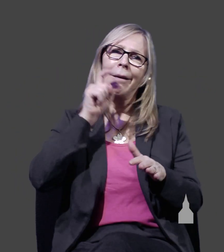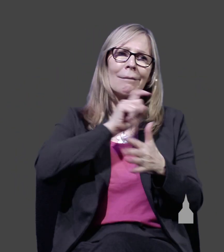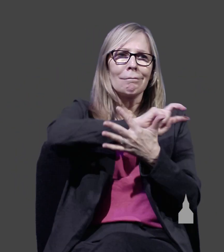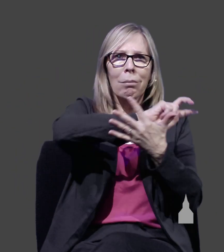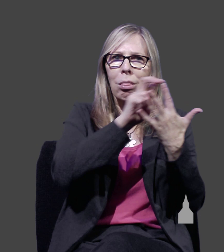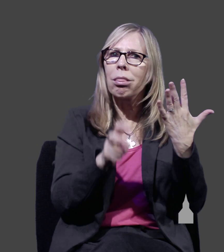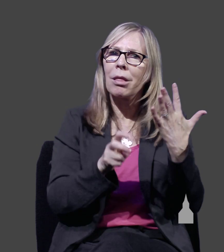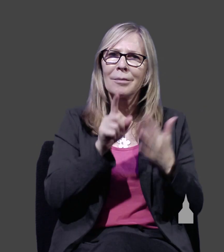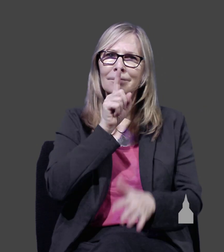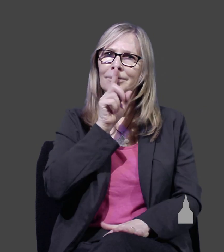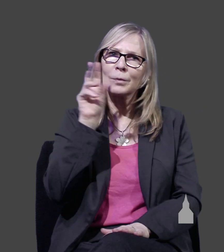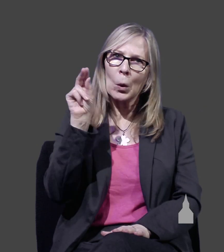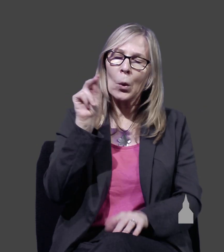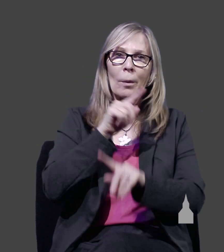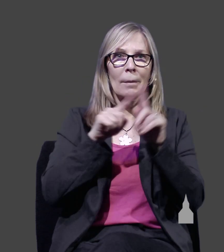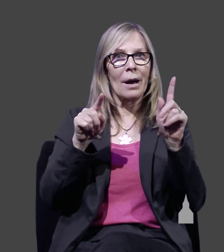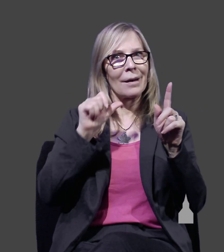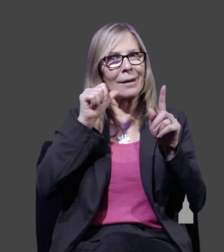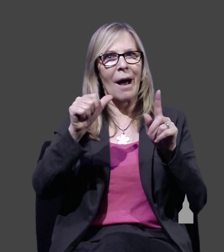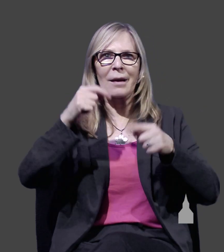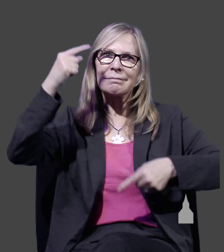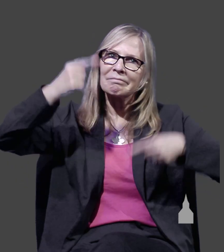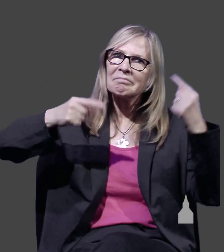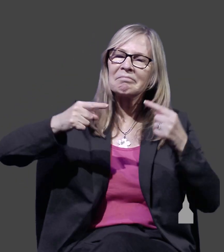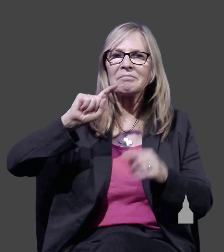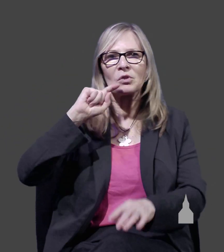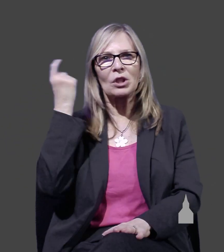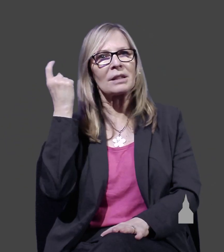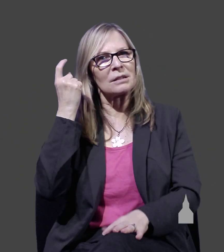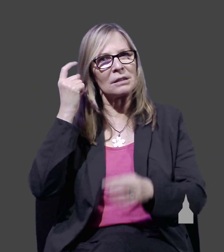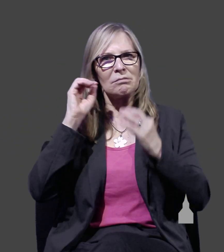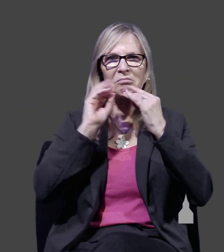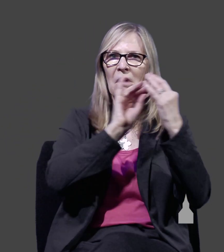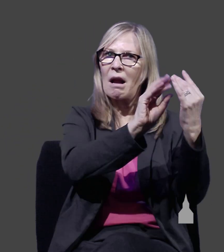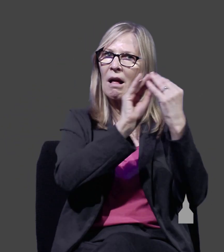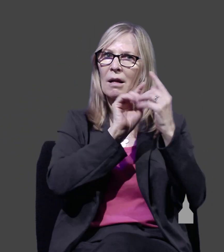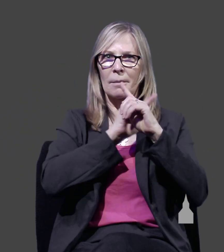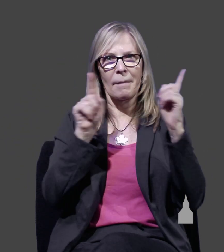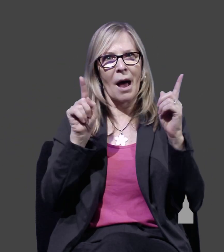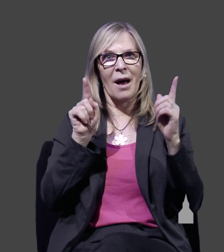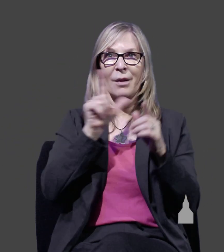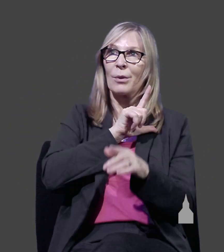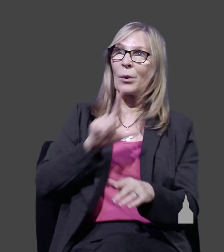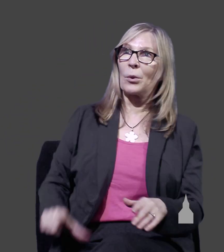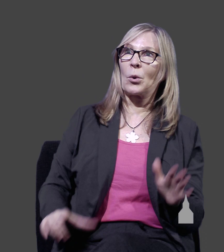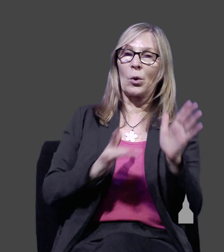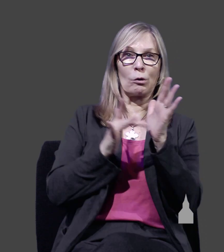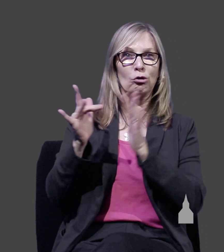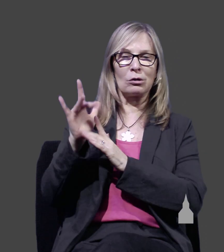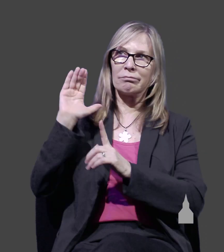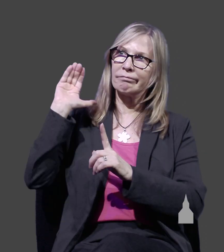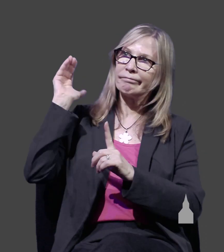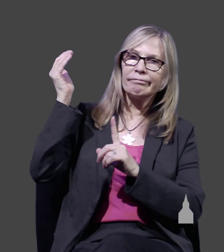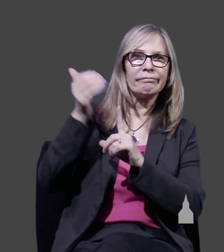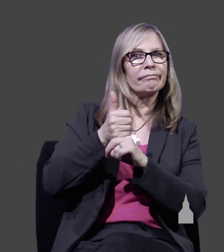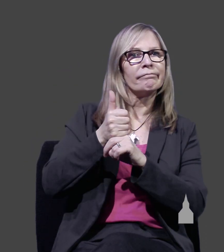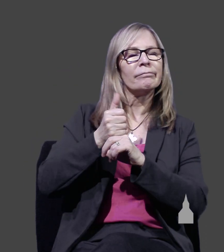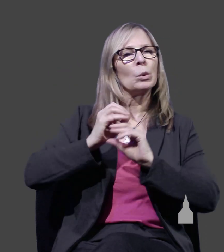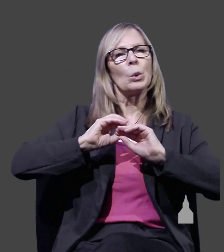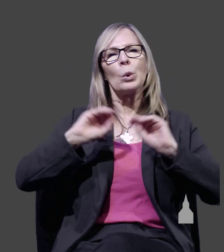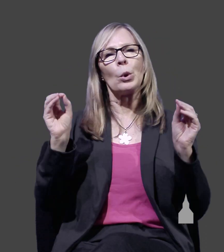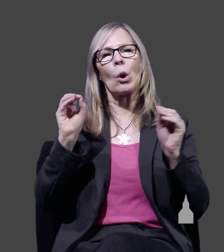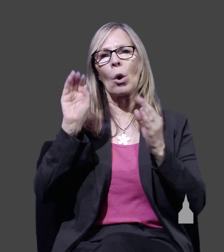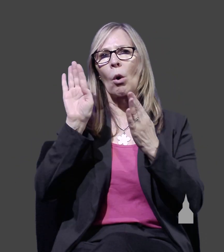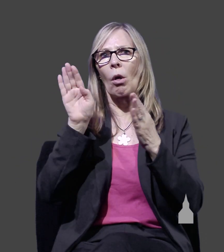and sensuality, not in strife and jealousy, but put on the Lord Jesus Christ and make no provision for the flesh